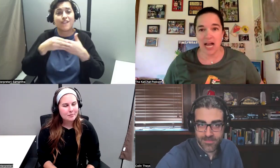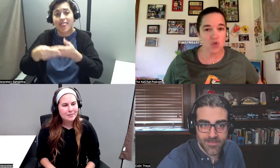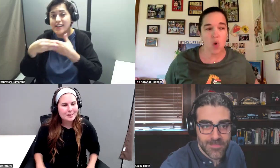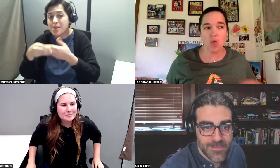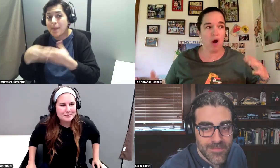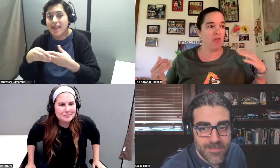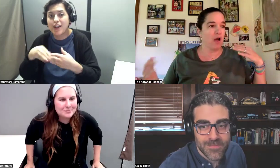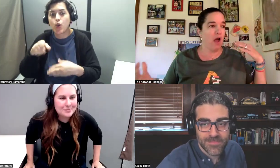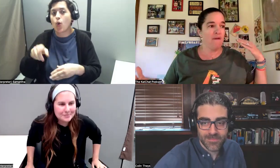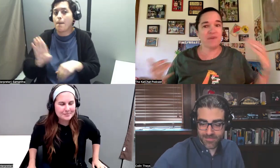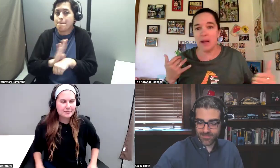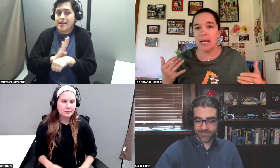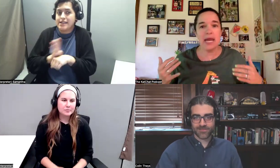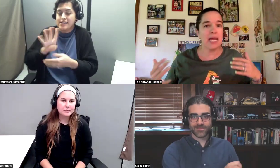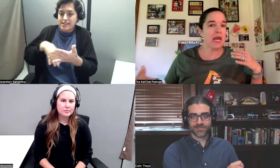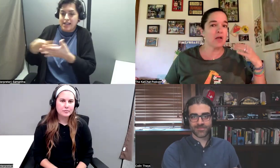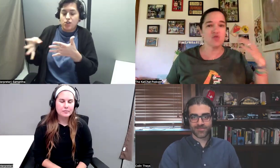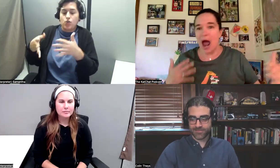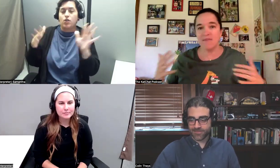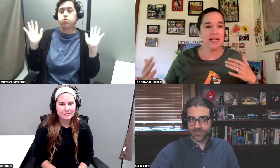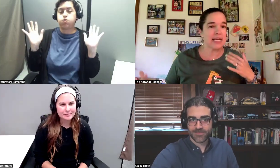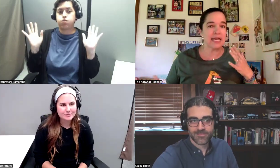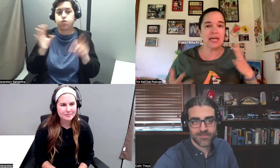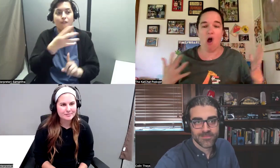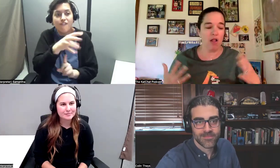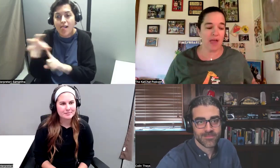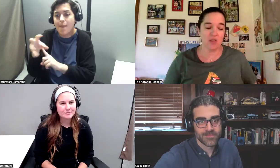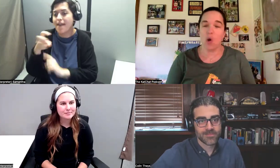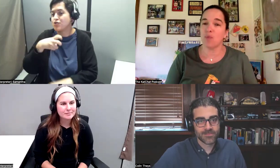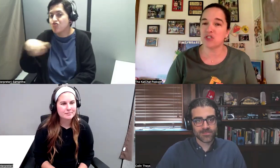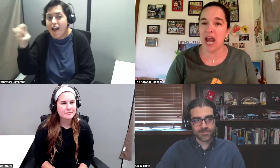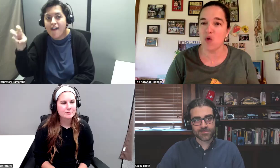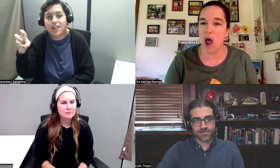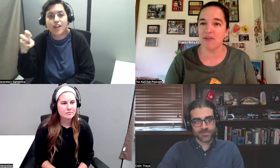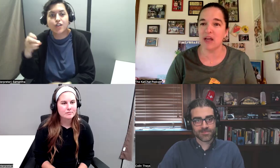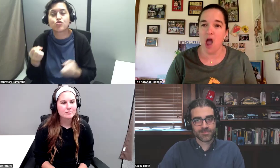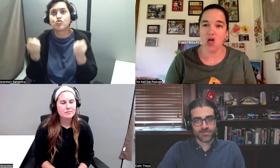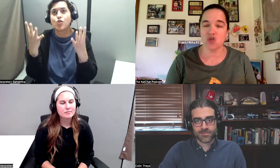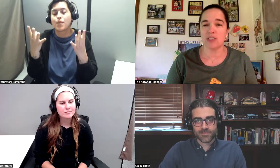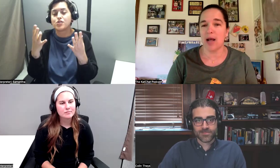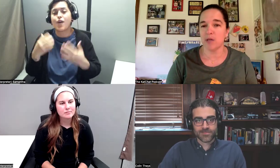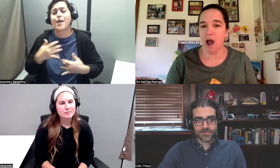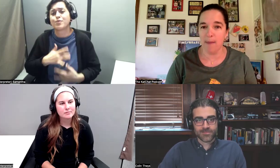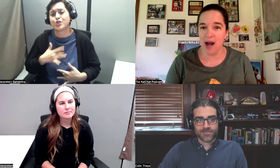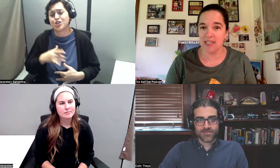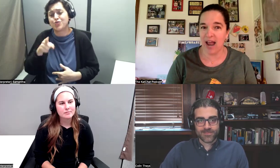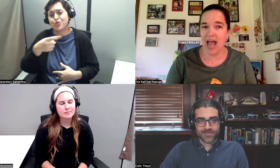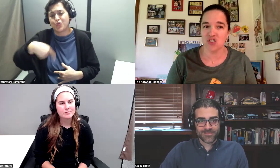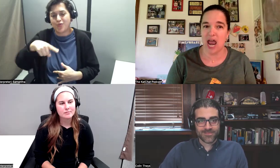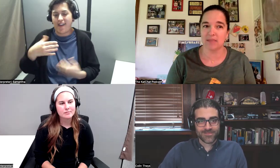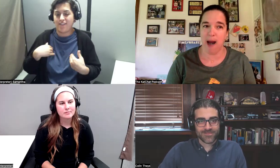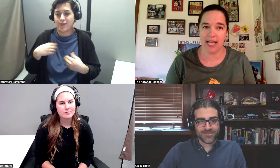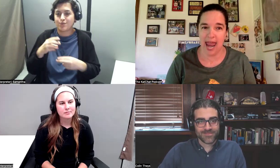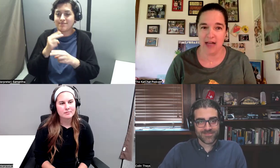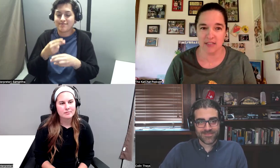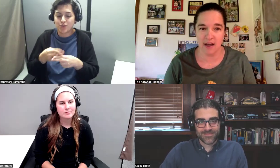busy schedule with filming, traveling, all of that. So I appreciate you having a short time to come on to the Cat